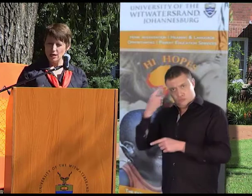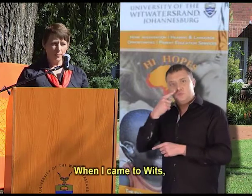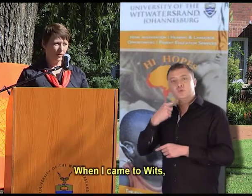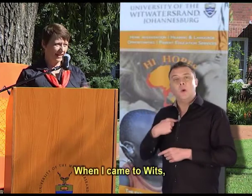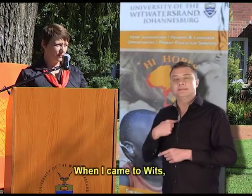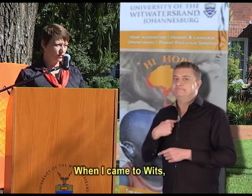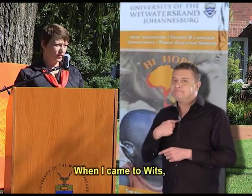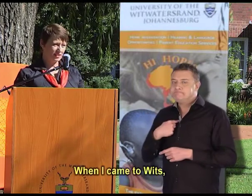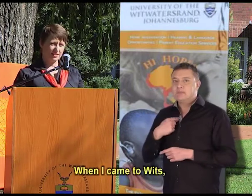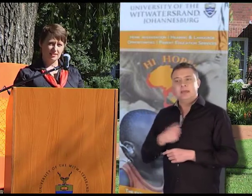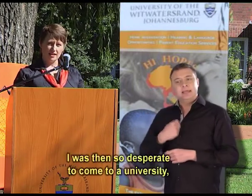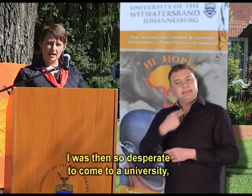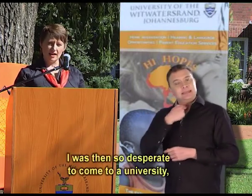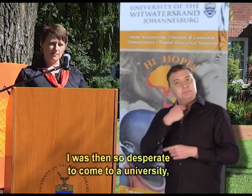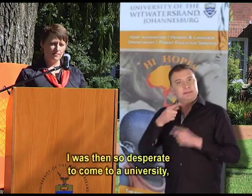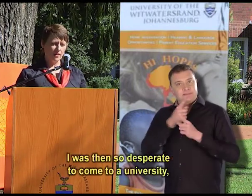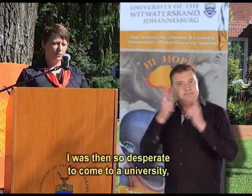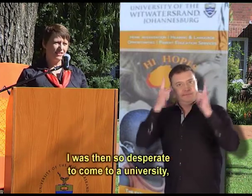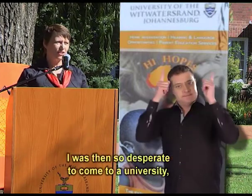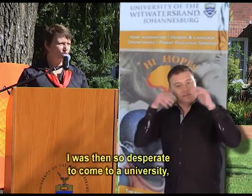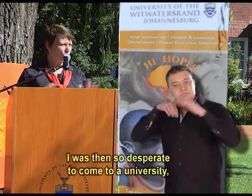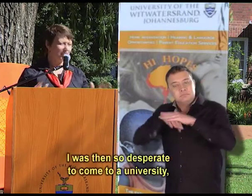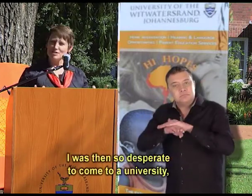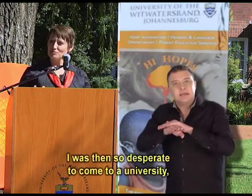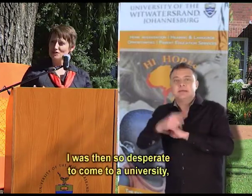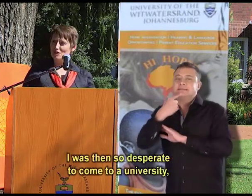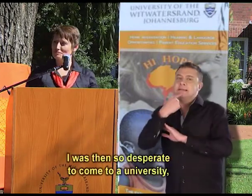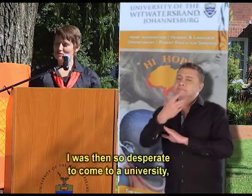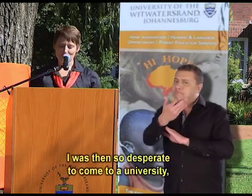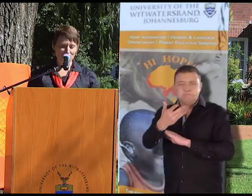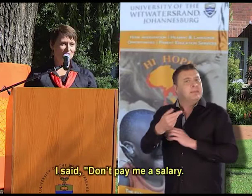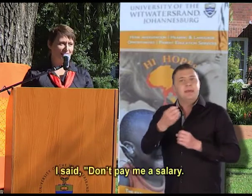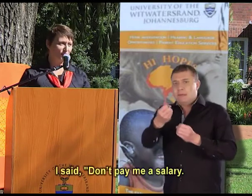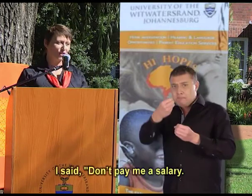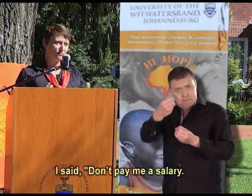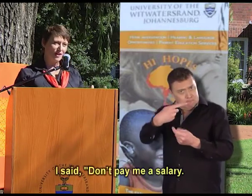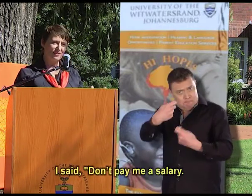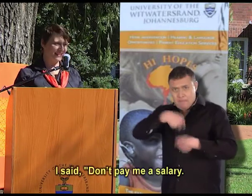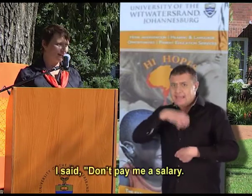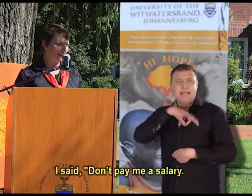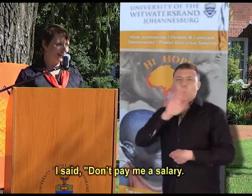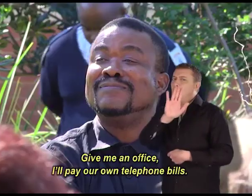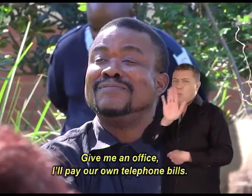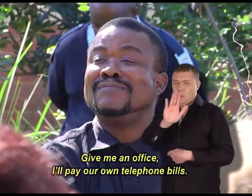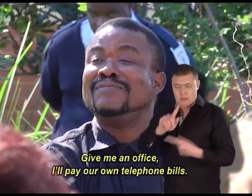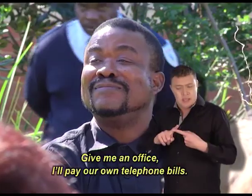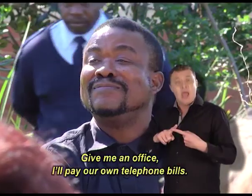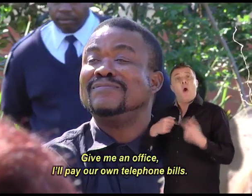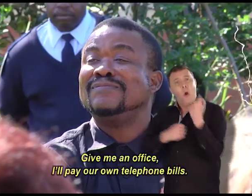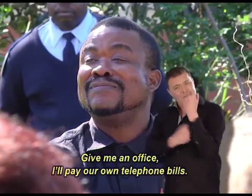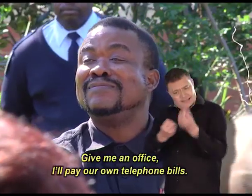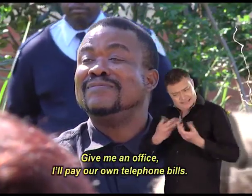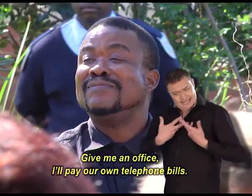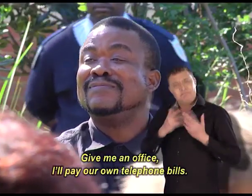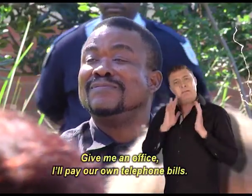it. When I came to WITS, I was then so desperate to come to university. I said, look, don't pay me a salary, just give me an